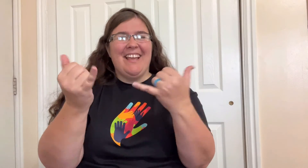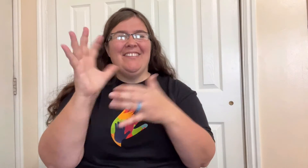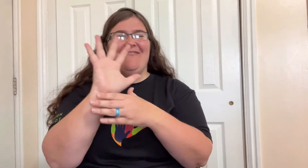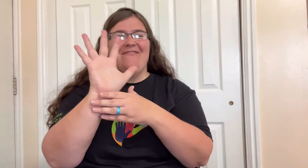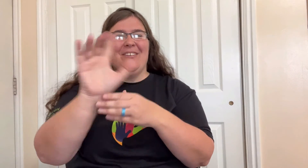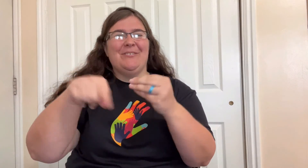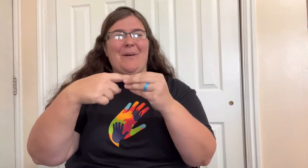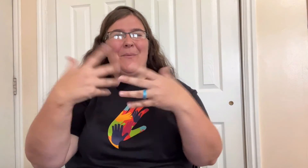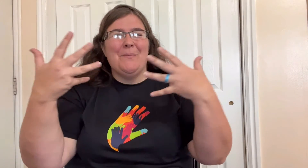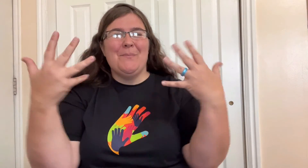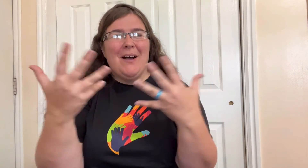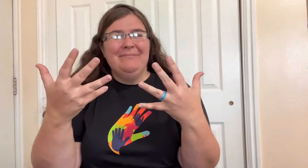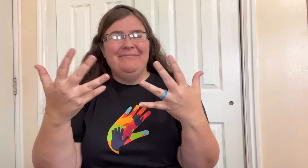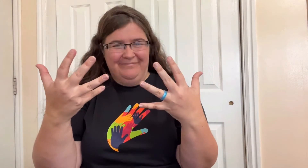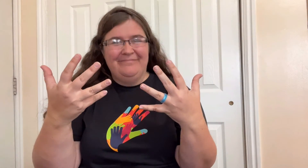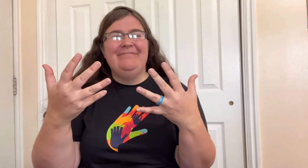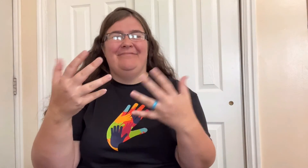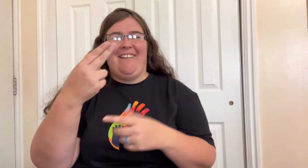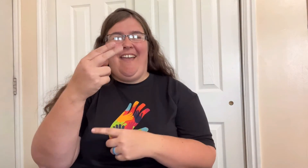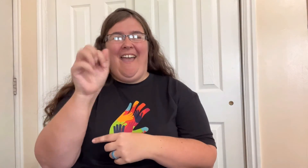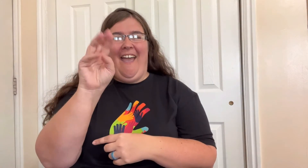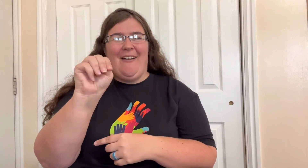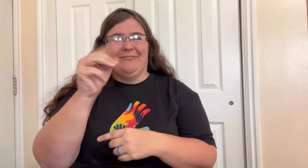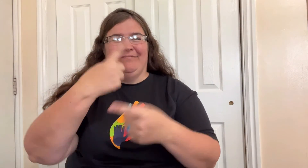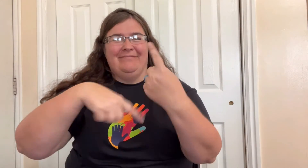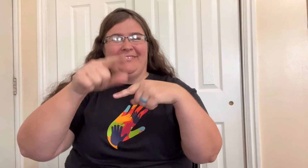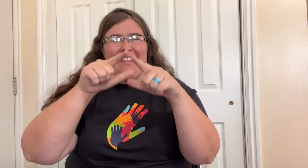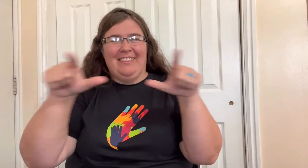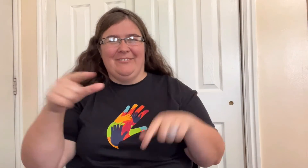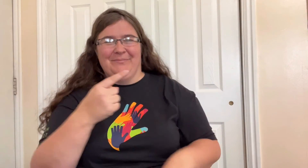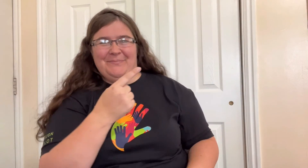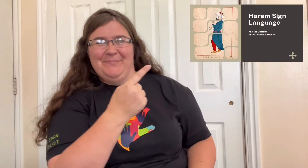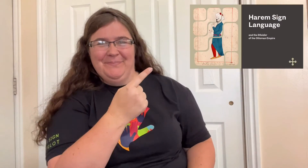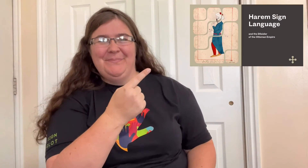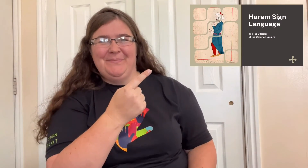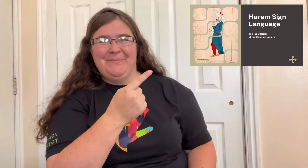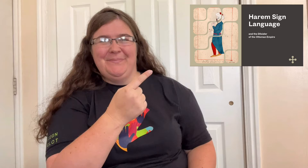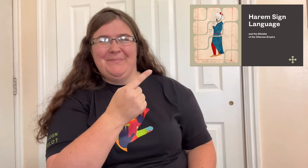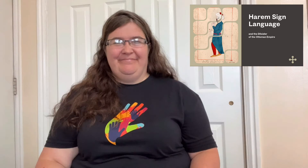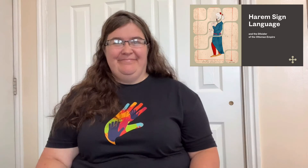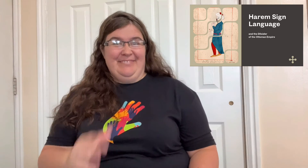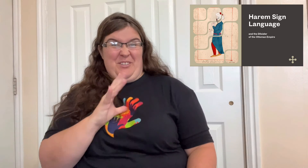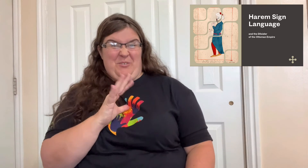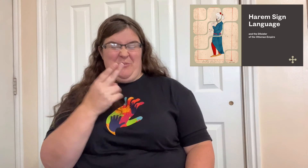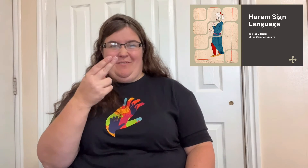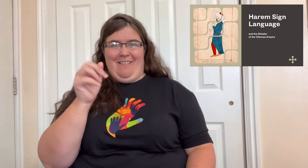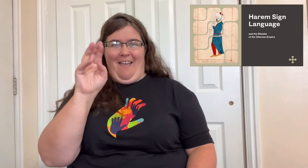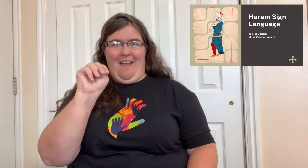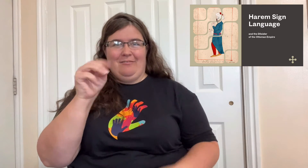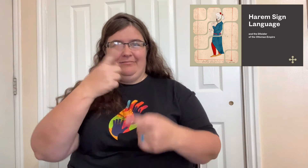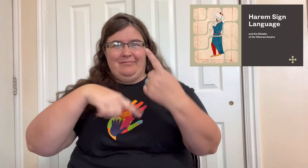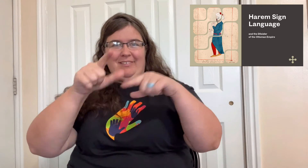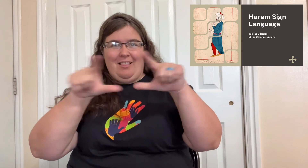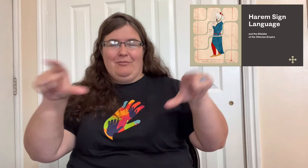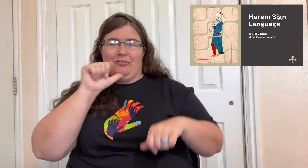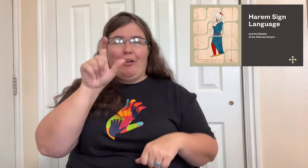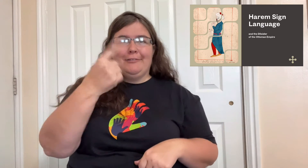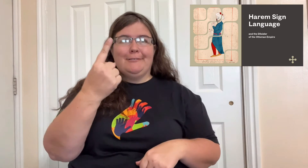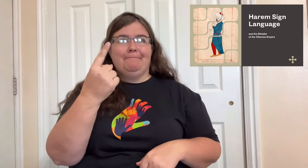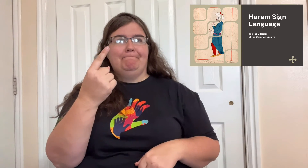Hello! Today's video is about Harem Sign Language. It's cool because Harem Sign Language wasn't